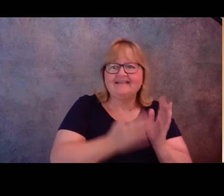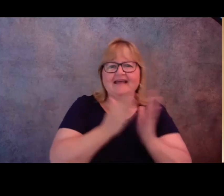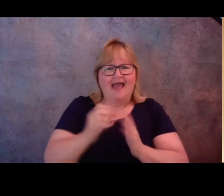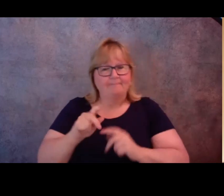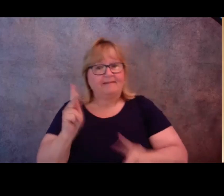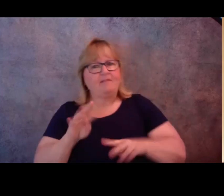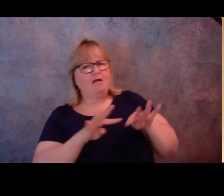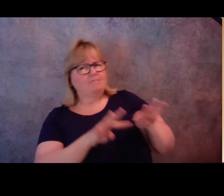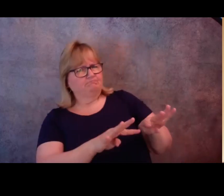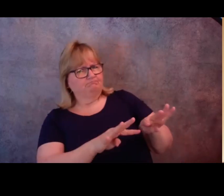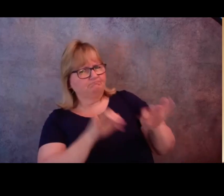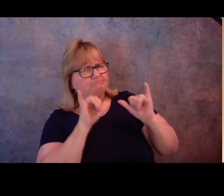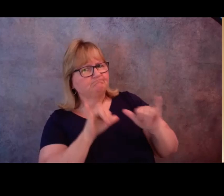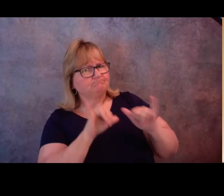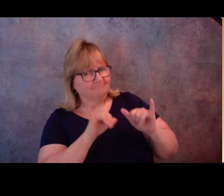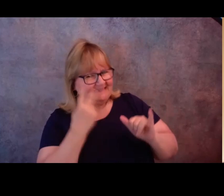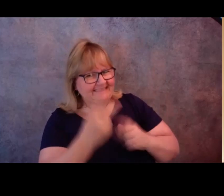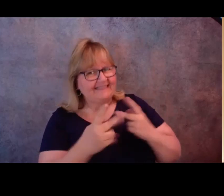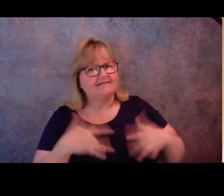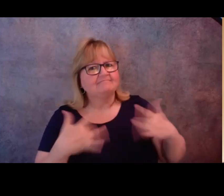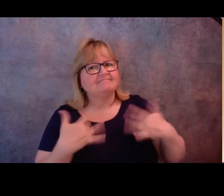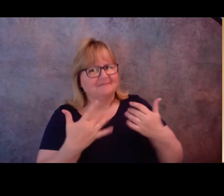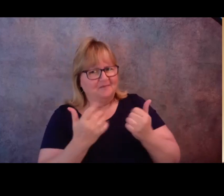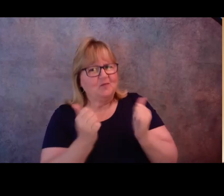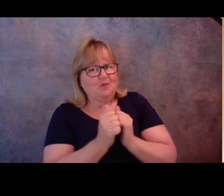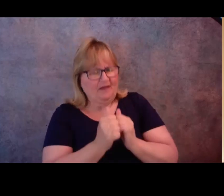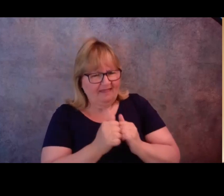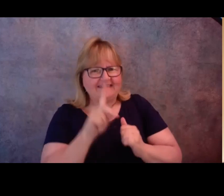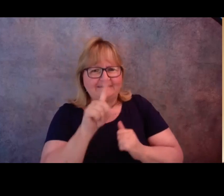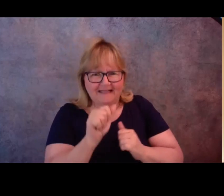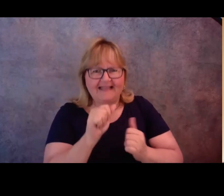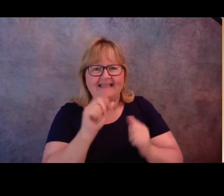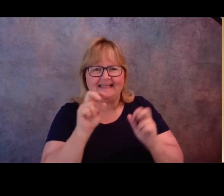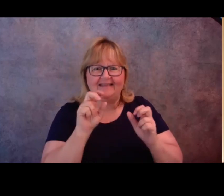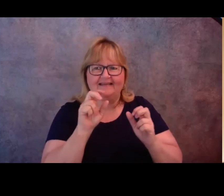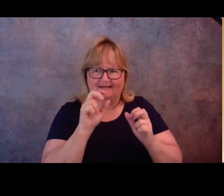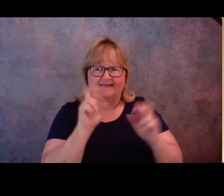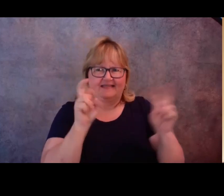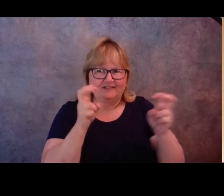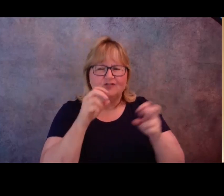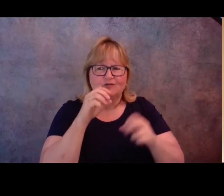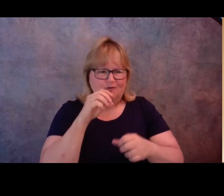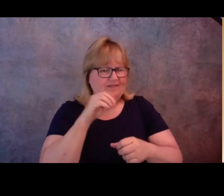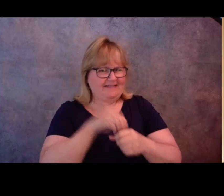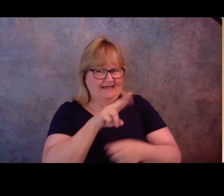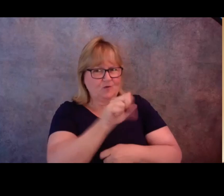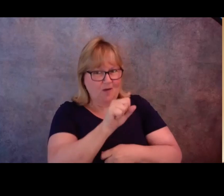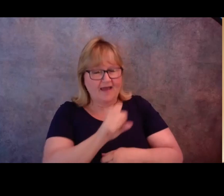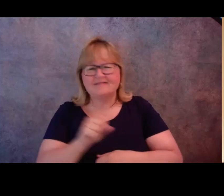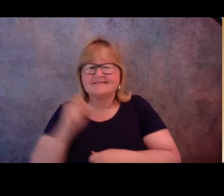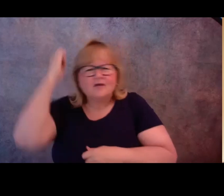was happening in your country on disability issues, particularly the European Union, but also